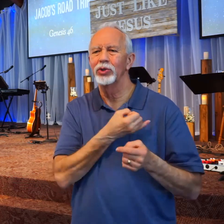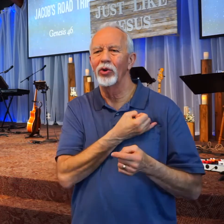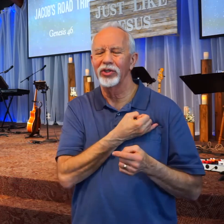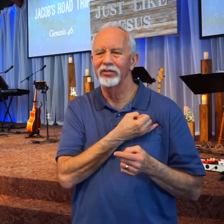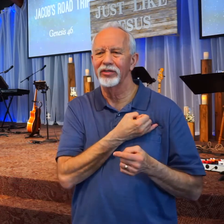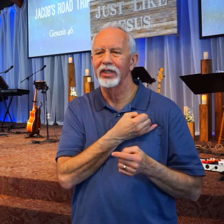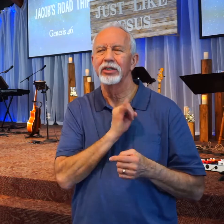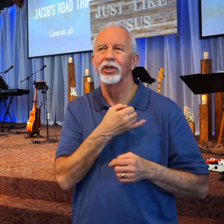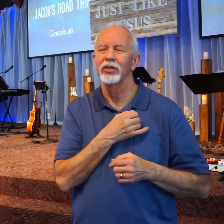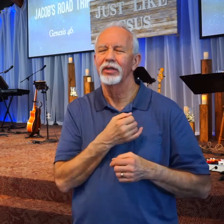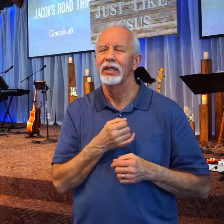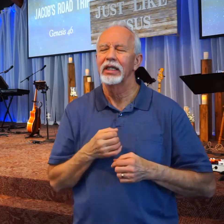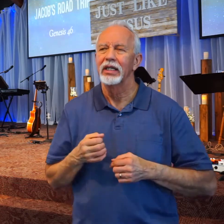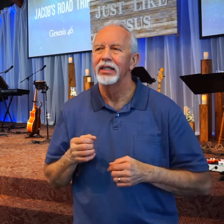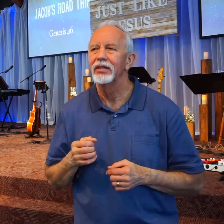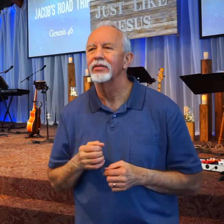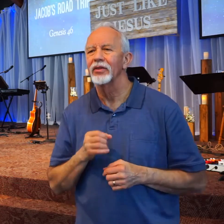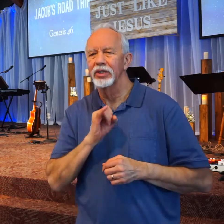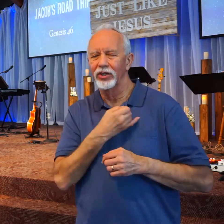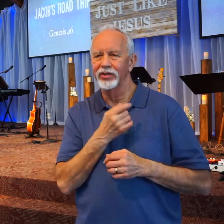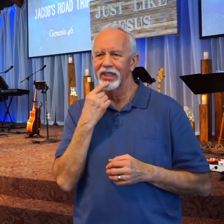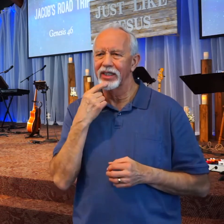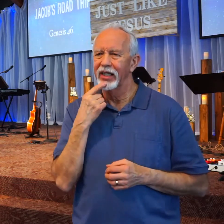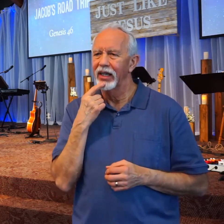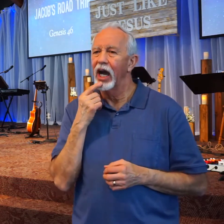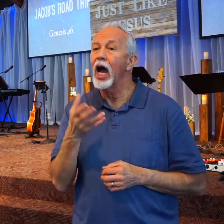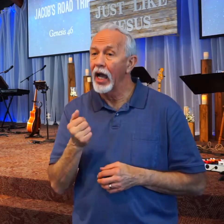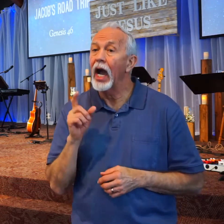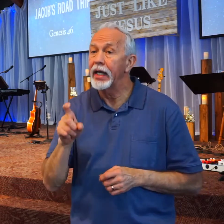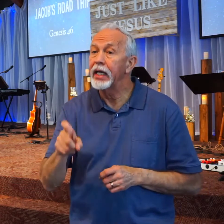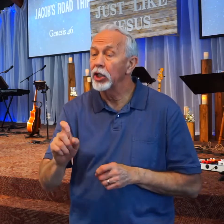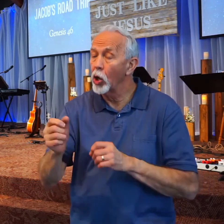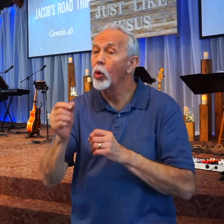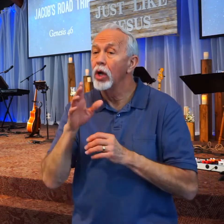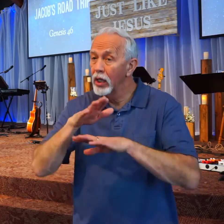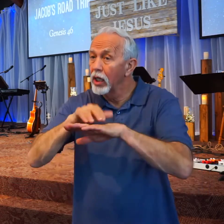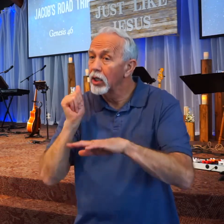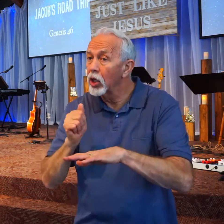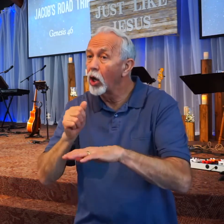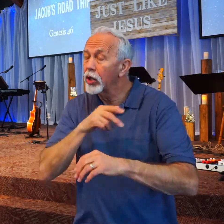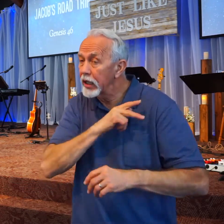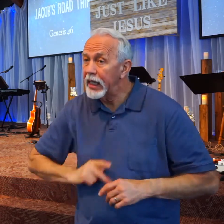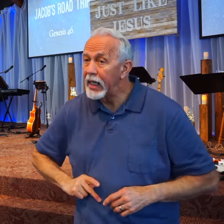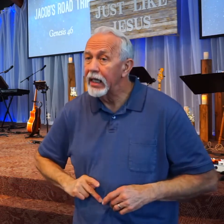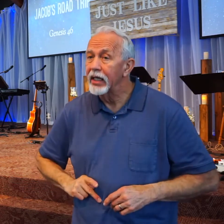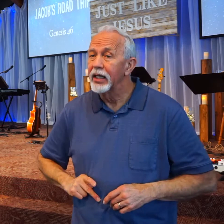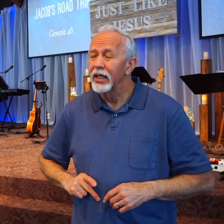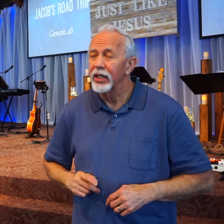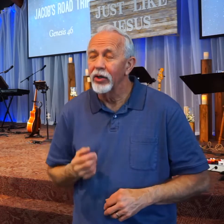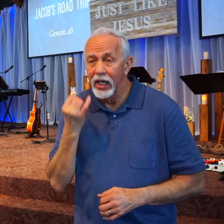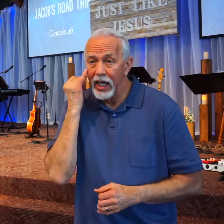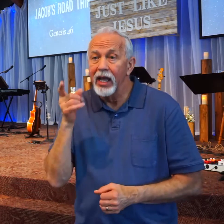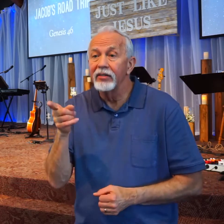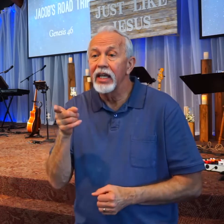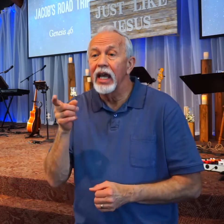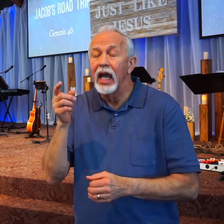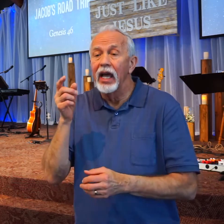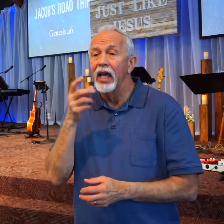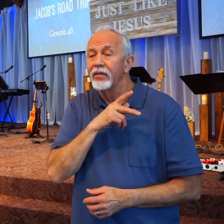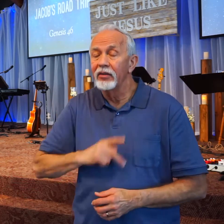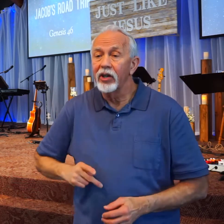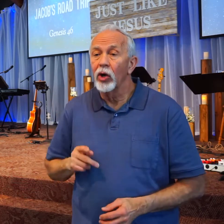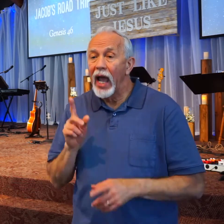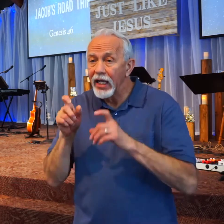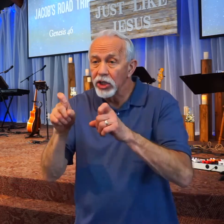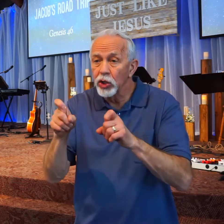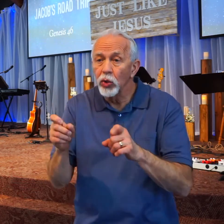says, "Listen, I got to go get Pharaoh. Y'all wait right here for just a minute. And when he gets back, just remember, if he asks you your occupation, you tell him you're